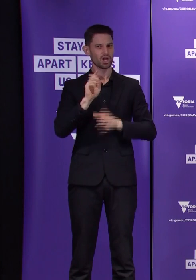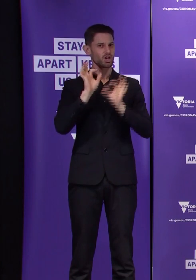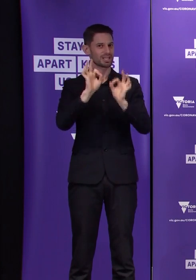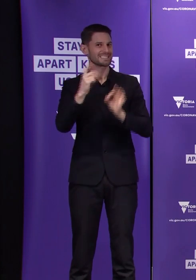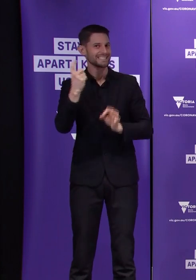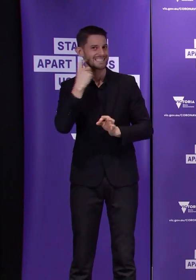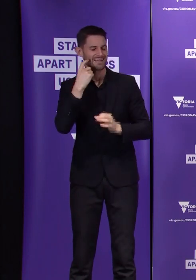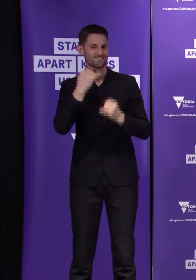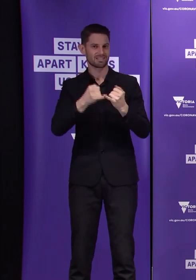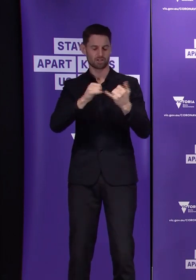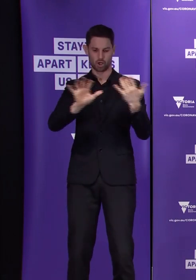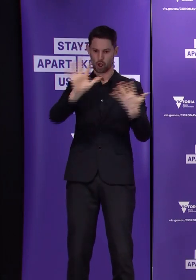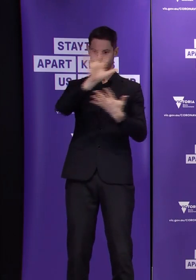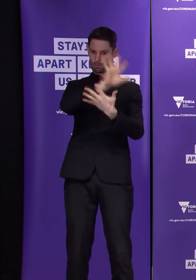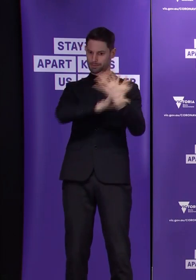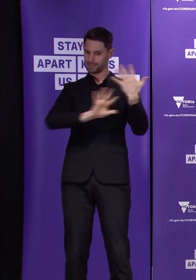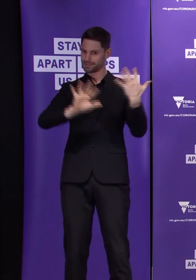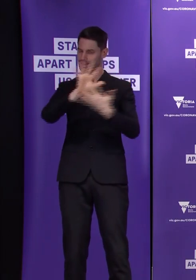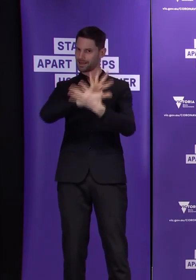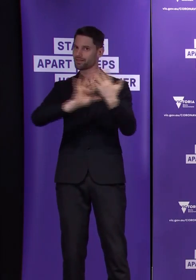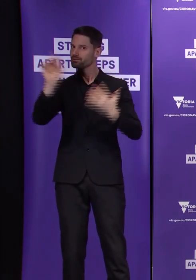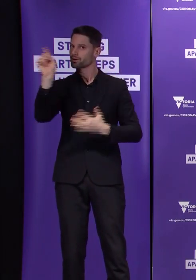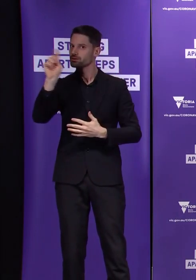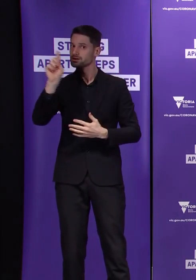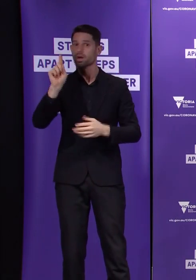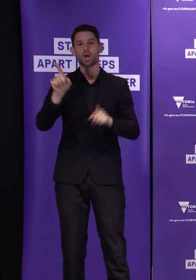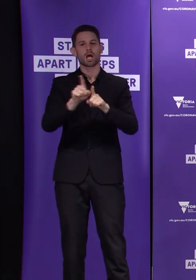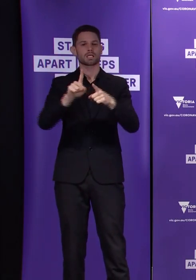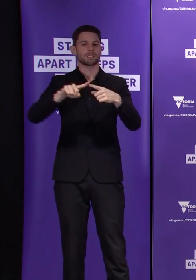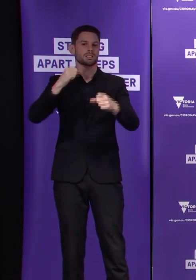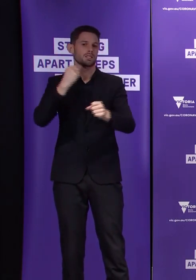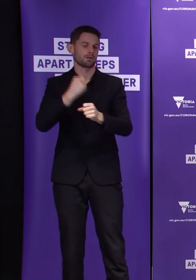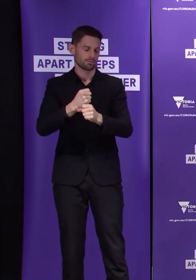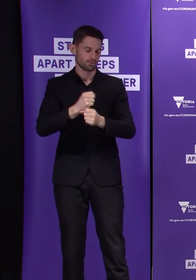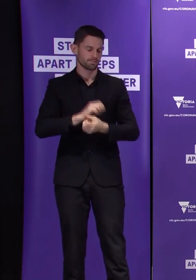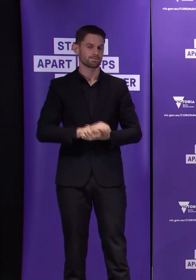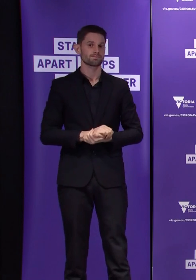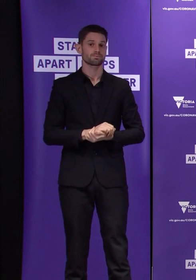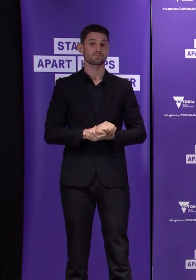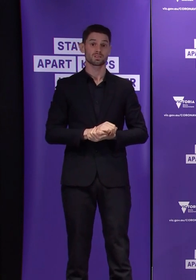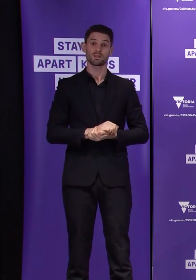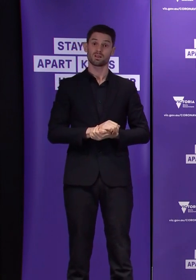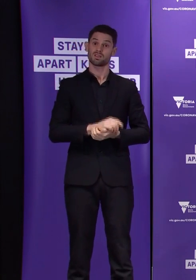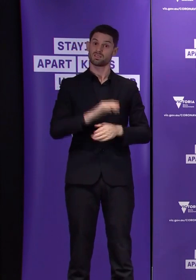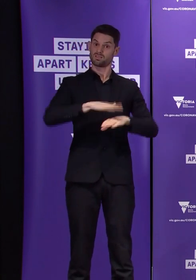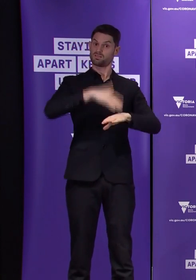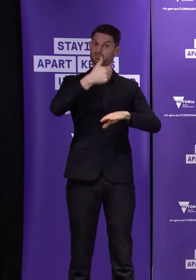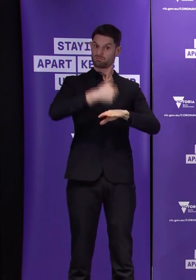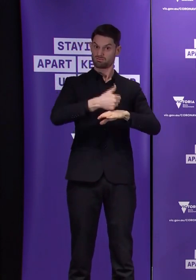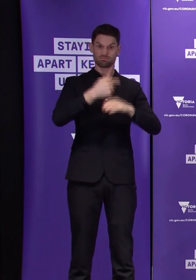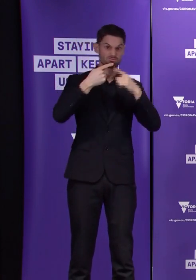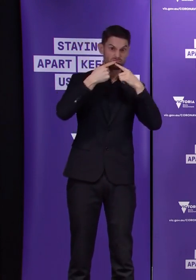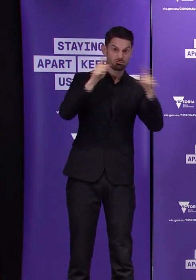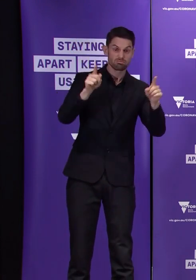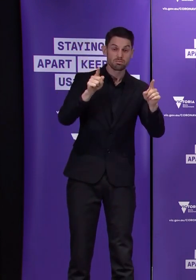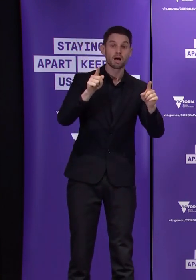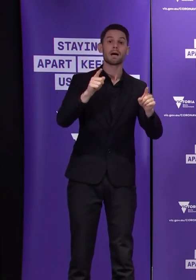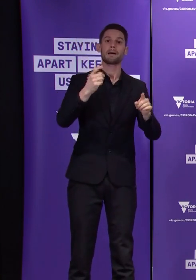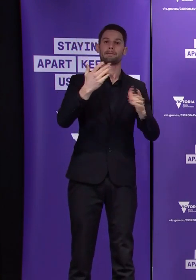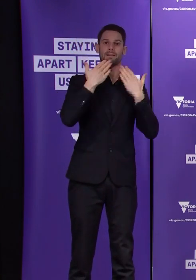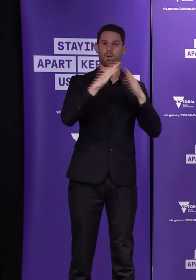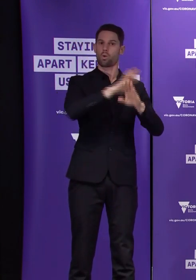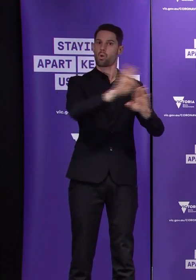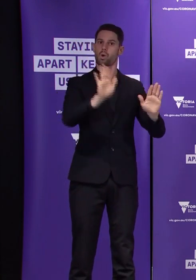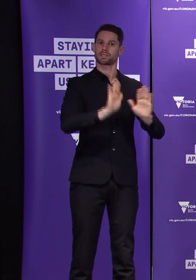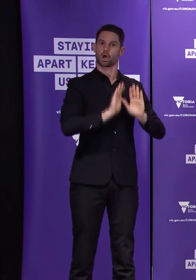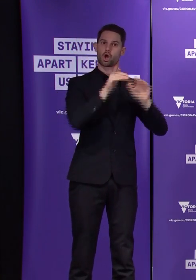complex than you might expect it to be. For example, when we went into the first phase of lockdown, what we actually saw was a dip in reporting